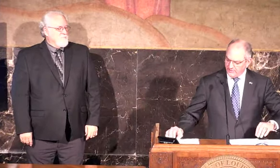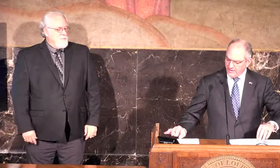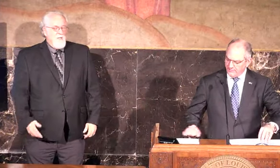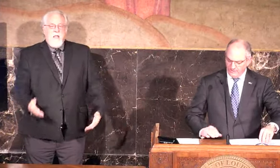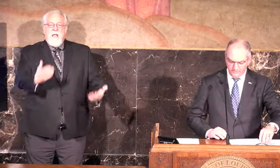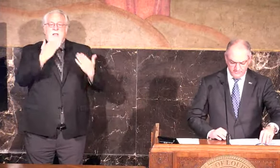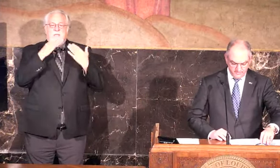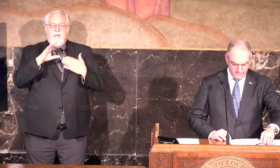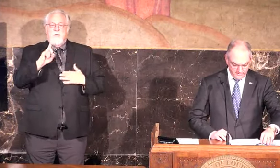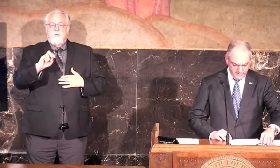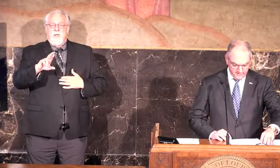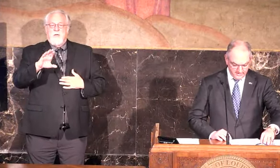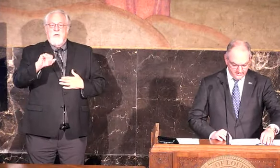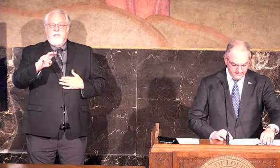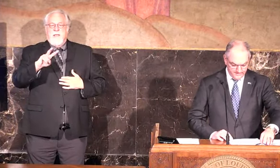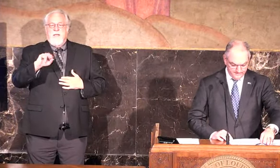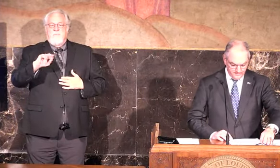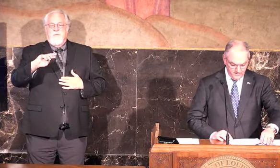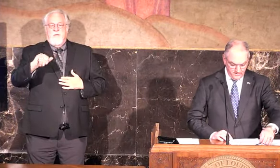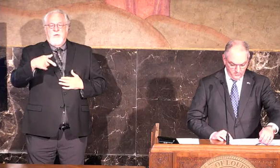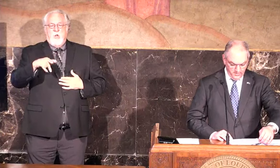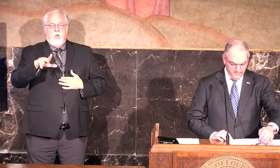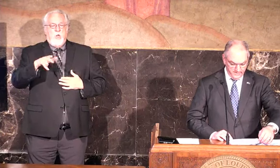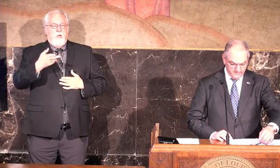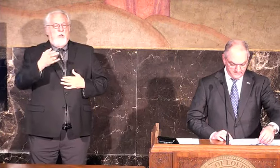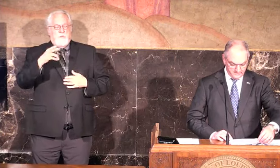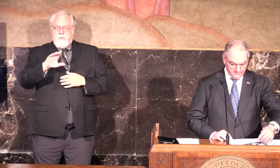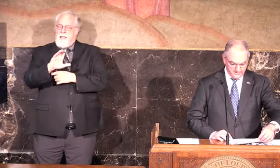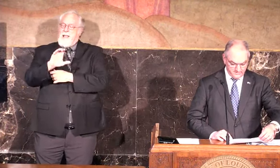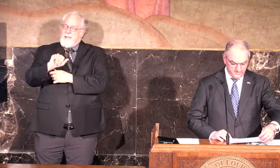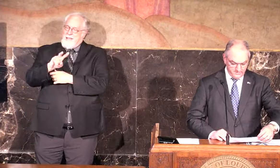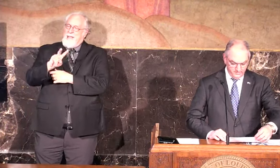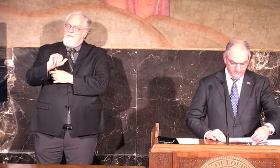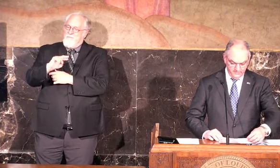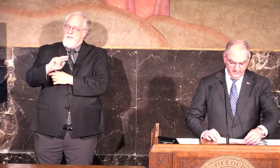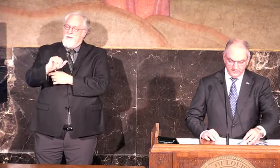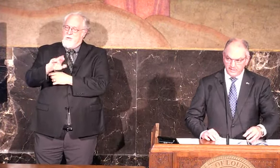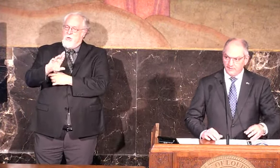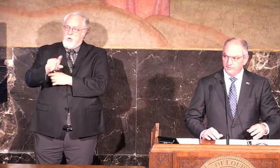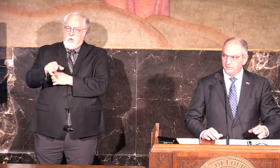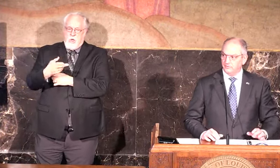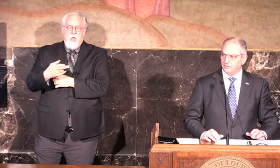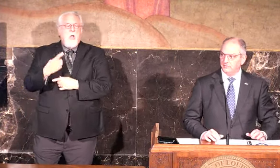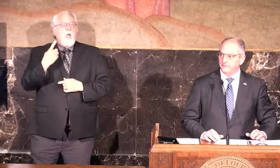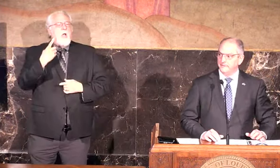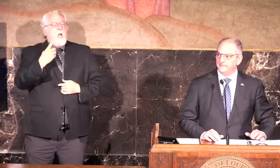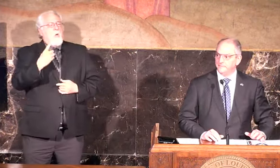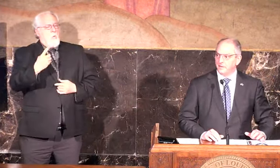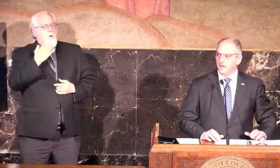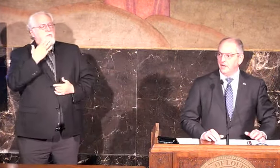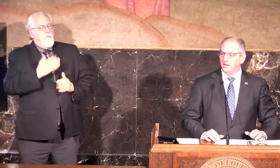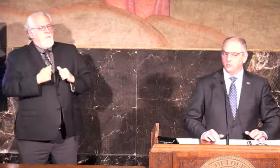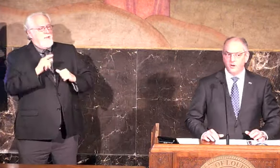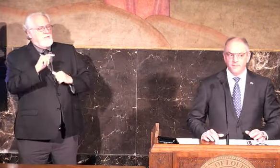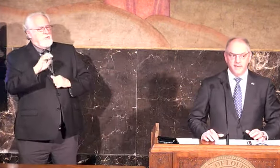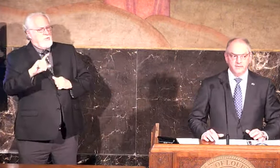Thank you, Dr. Kavanaugh, for your insights. You know, one of the best tools of defense at our disposal is wearing a mask. And